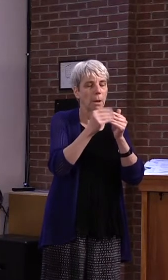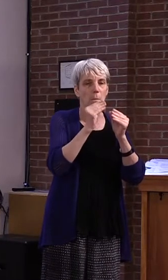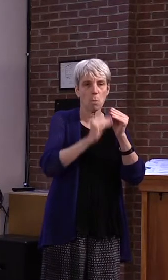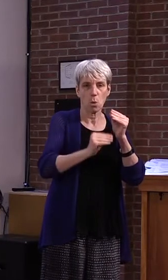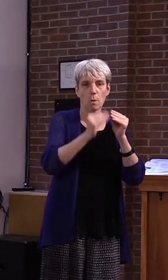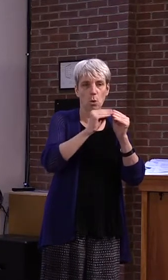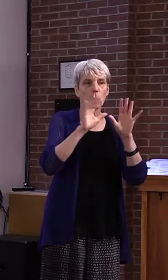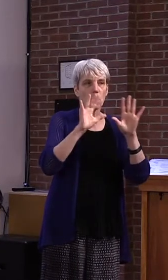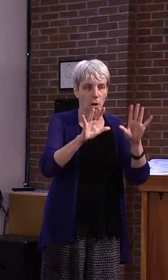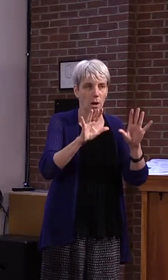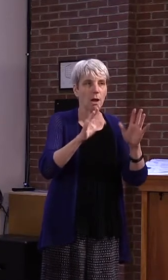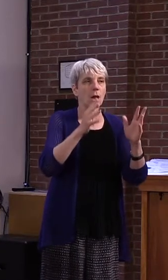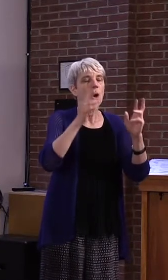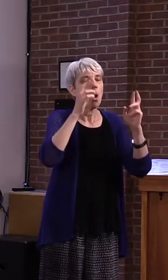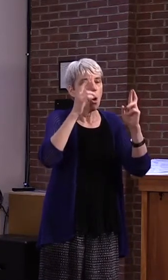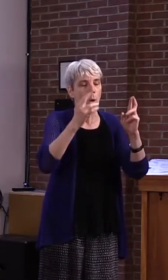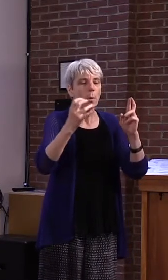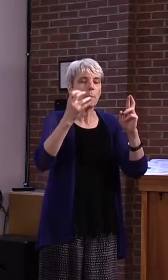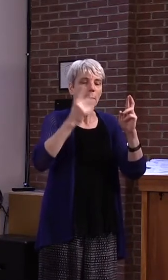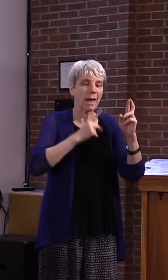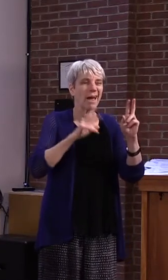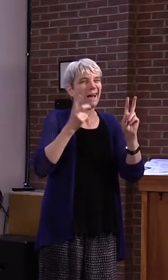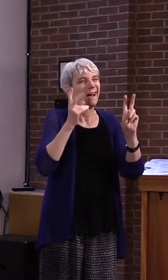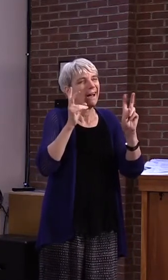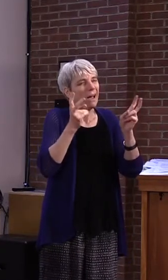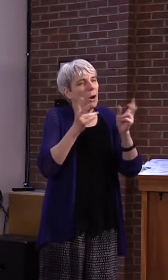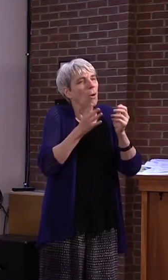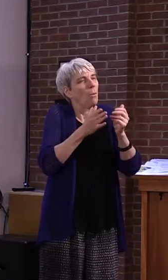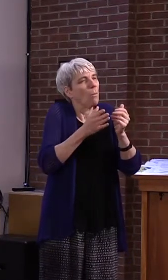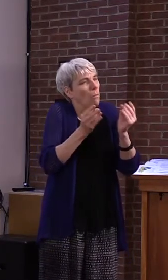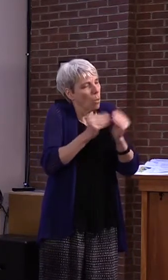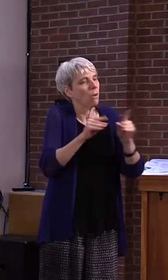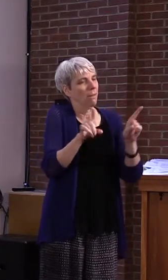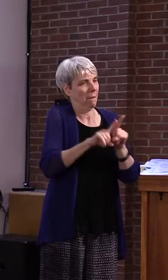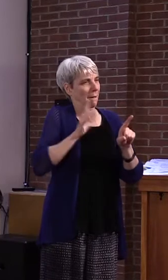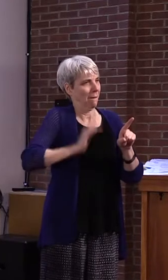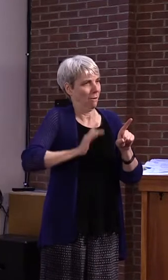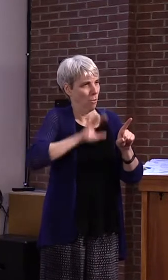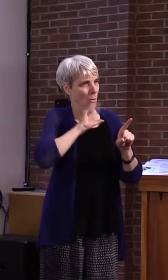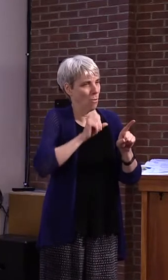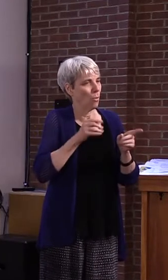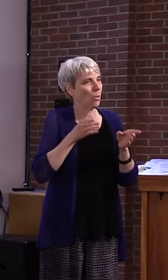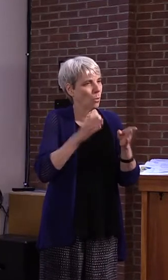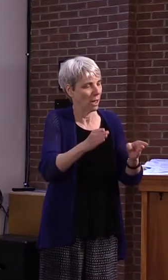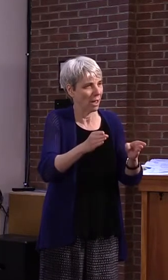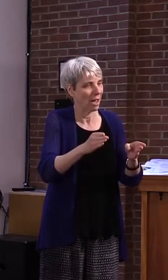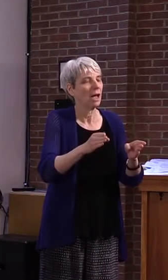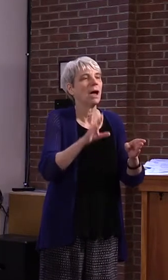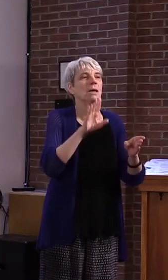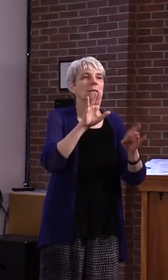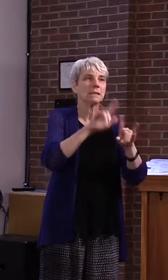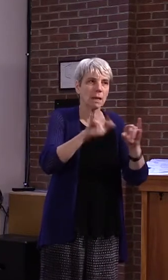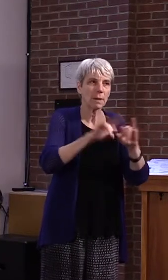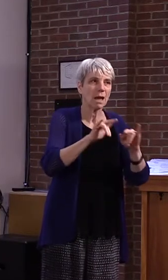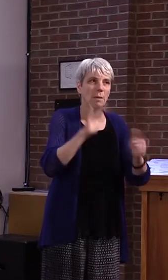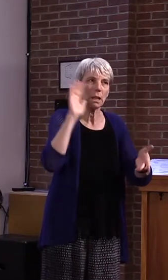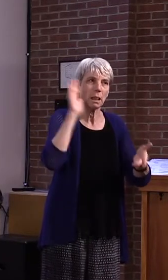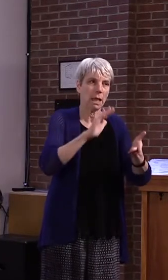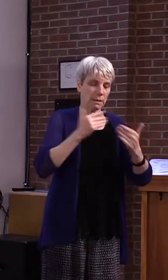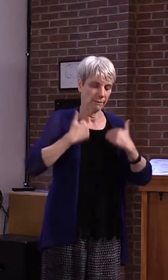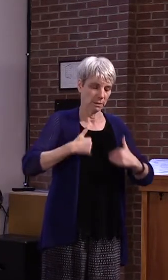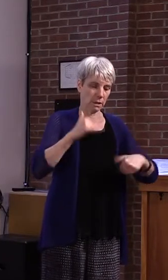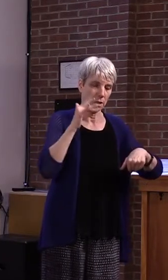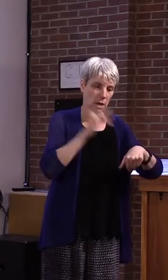what we're used to with small amounts of contact while keeping our facilities safe and healthy.